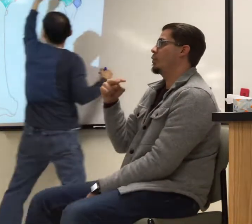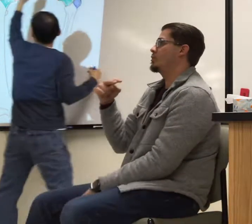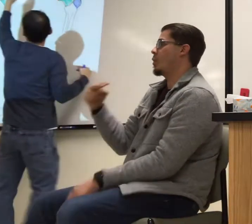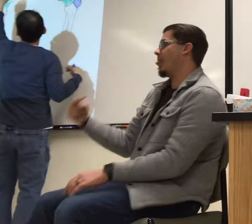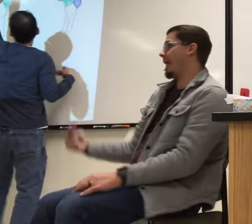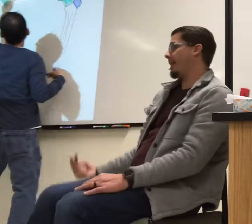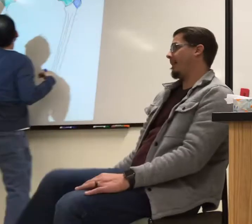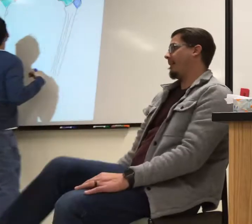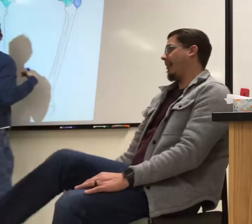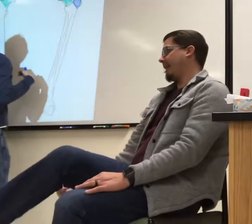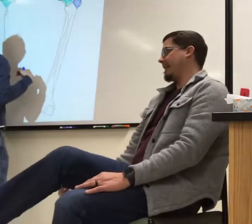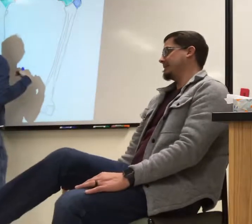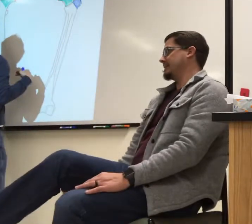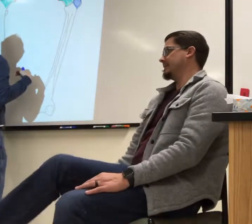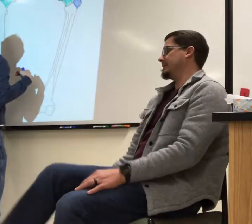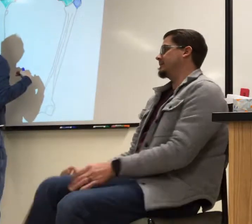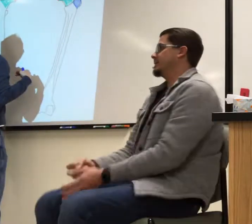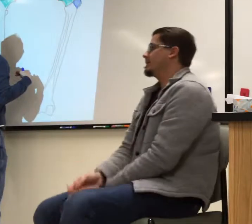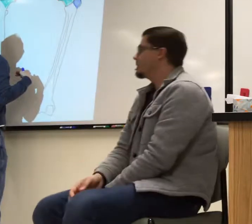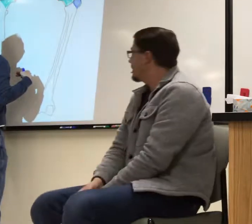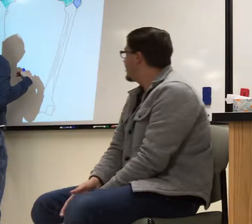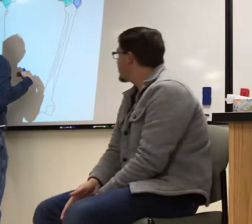And this is the anterior view.